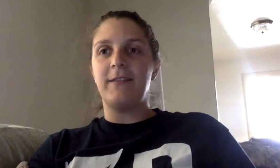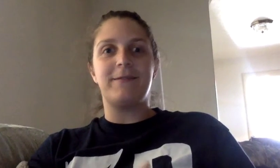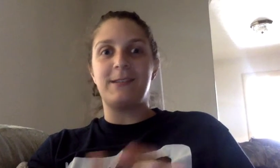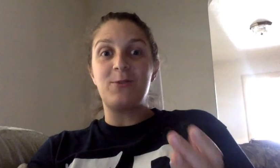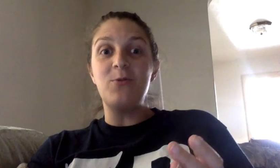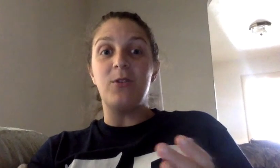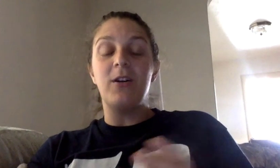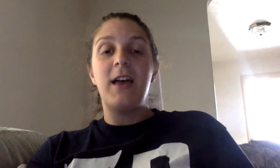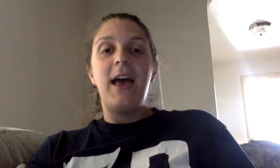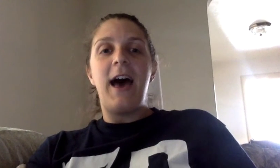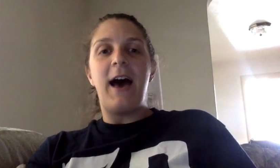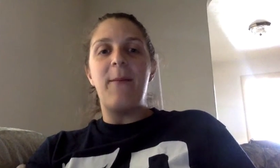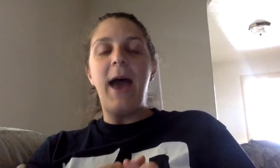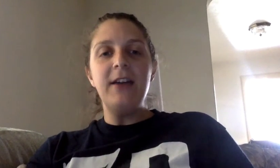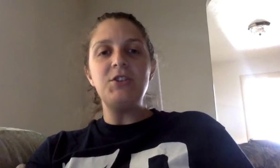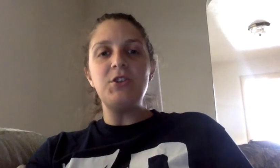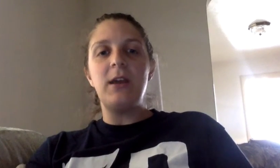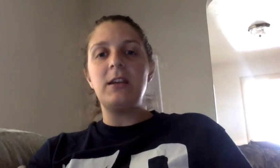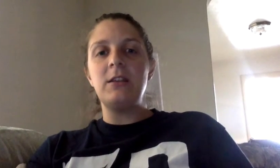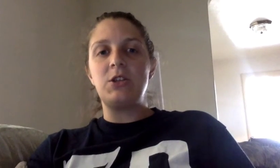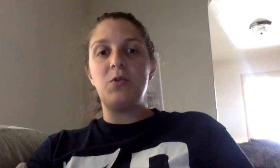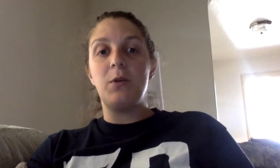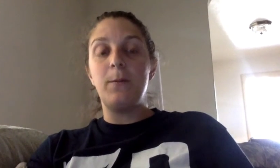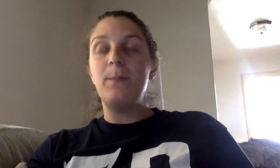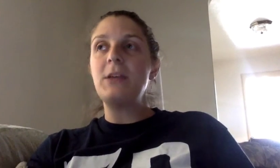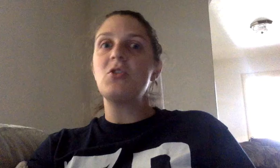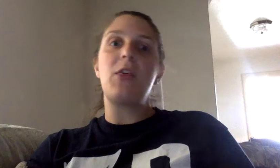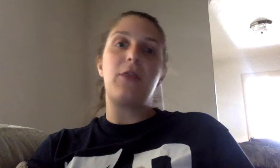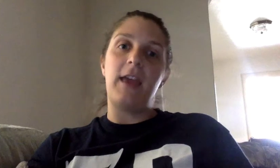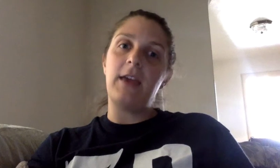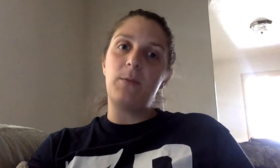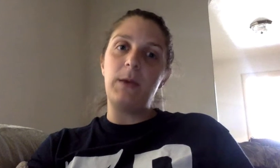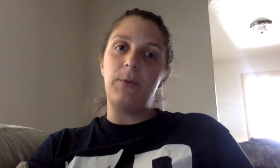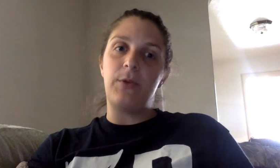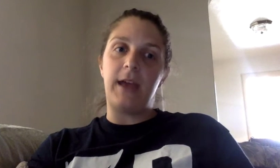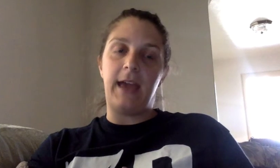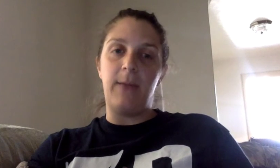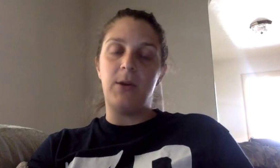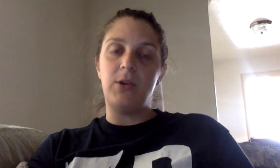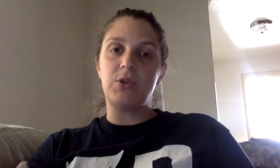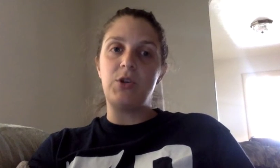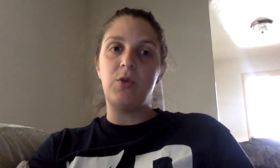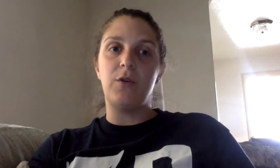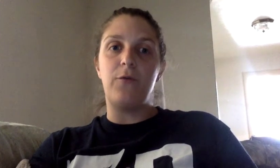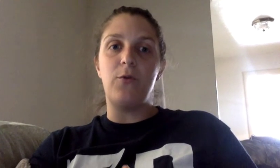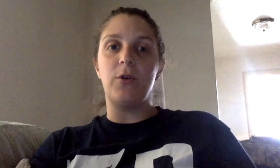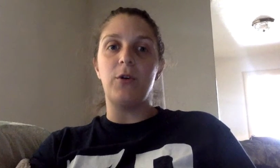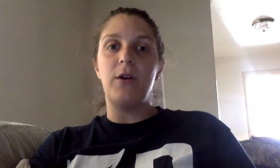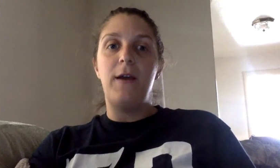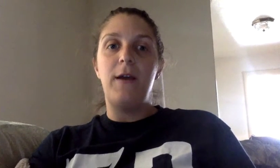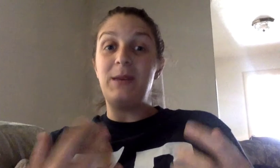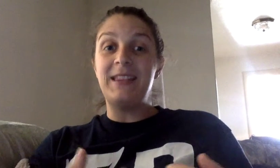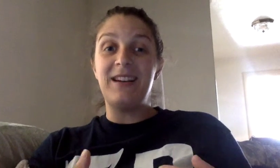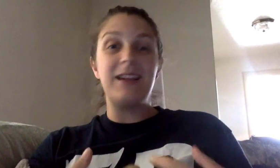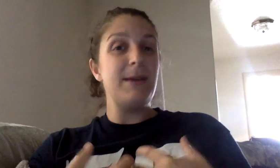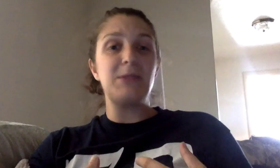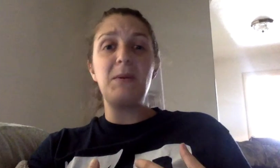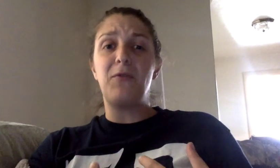the school. As you're ending the tour, make sure to thank the people that came on your tour for being there. It makes people feel